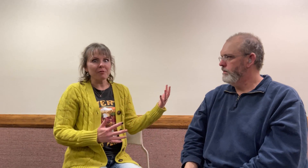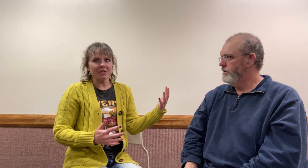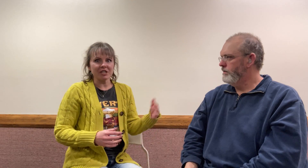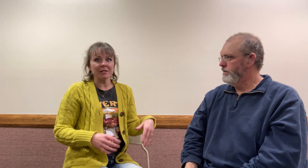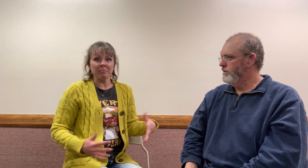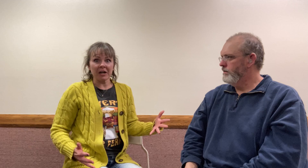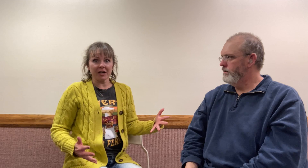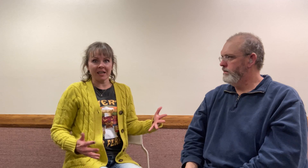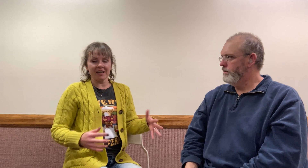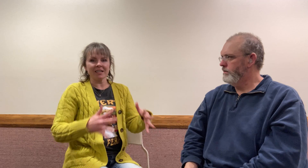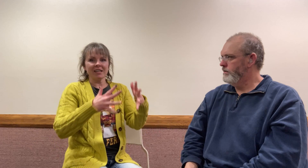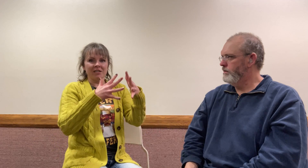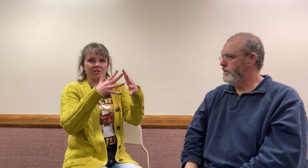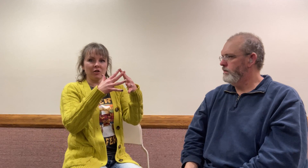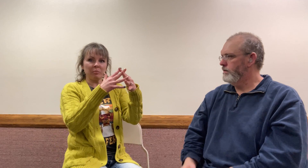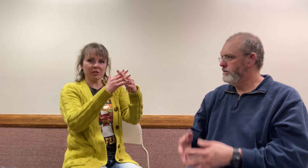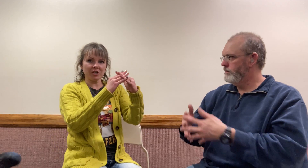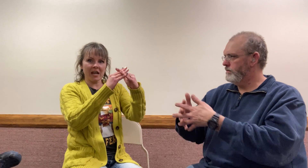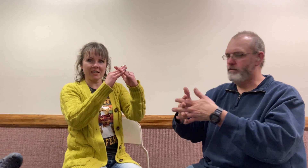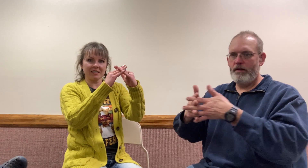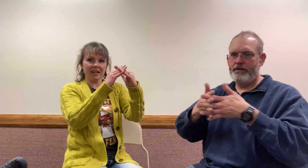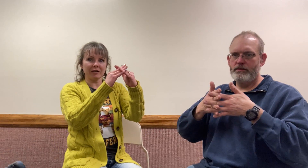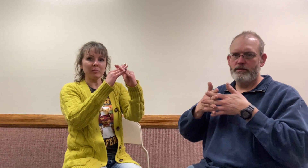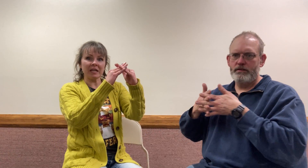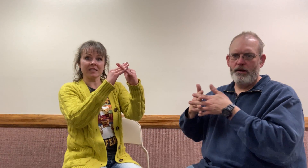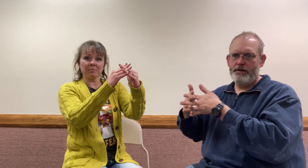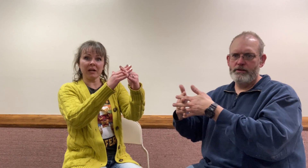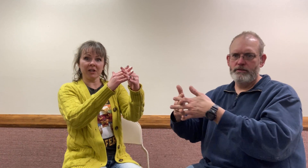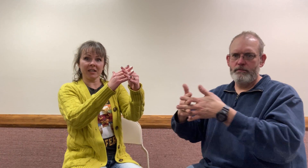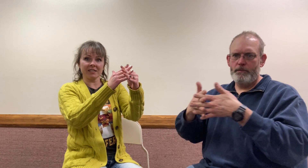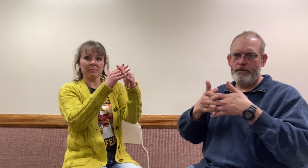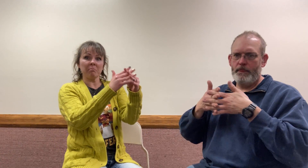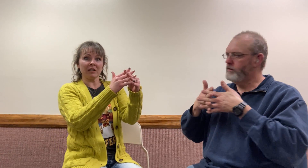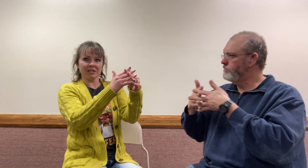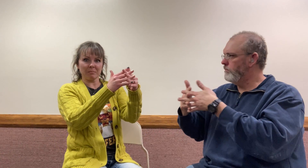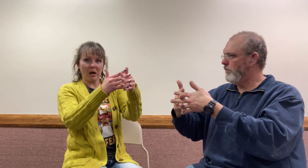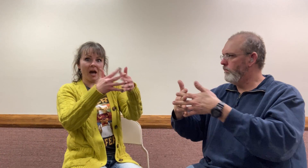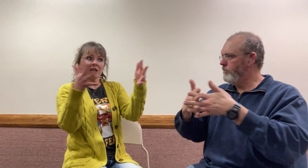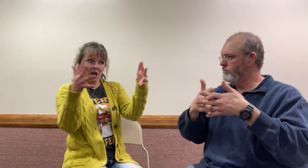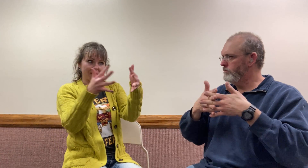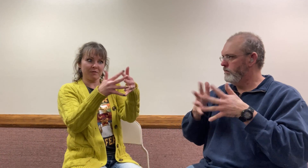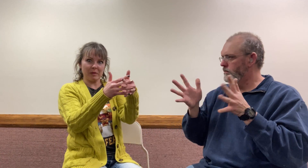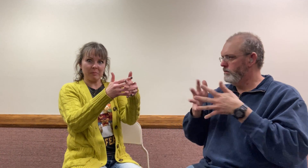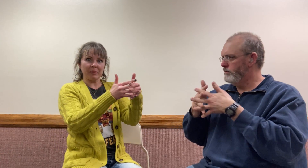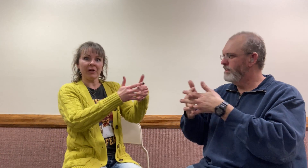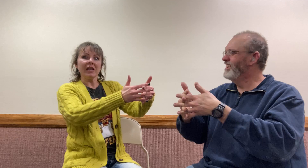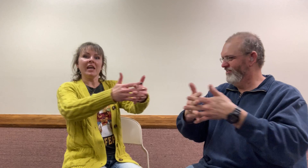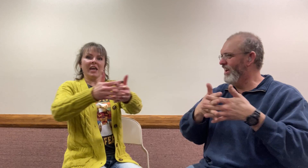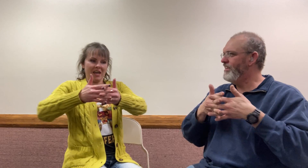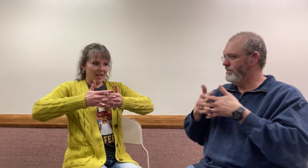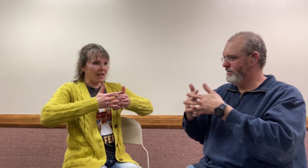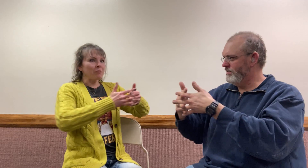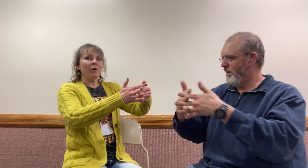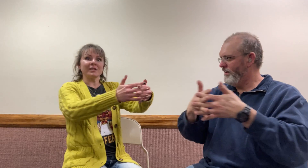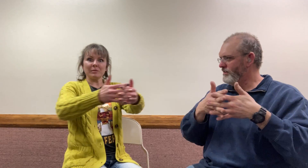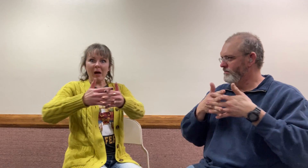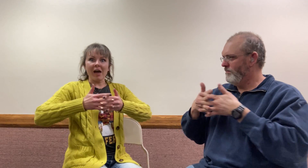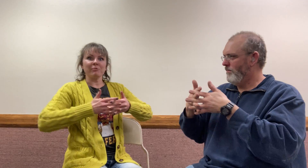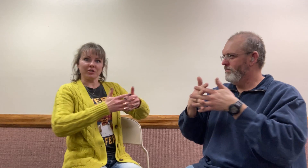which is American. So you put your hands together because America is a melting pot. Lots of people in one spot. We're